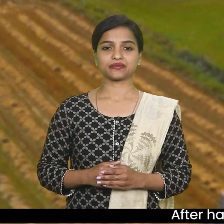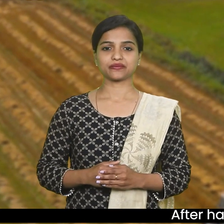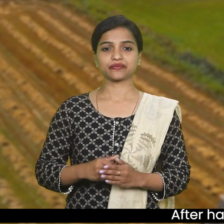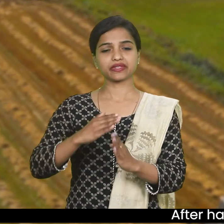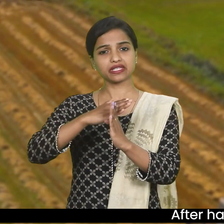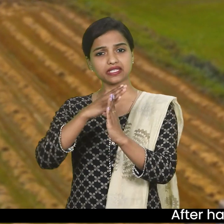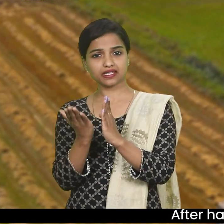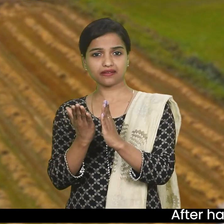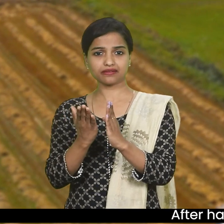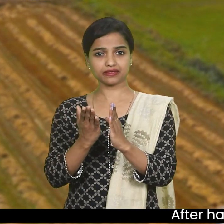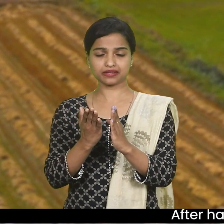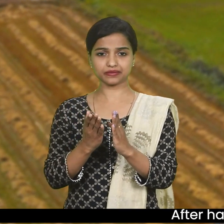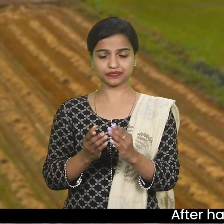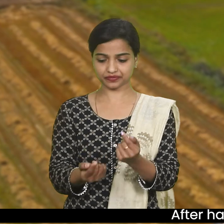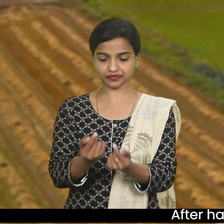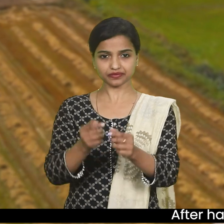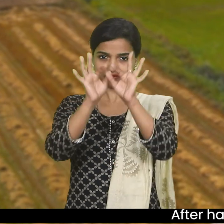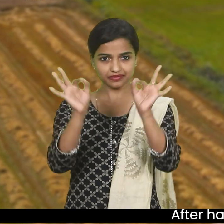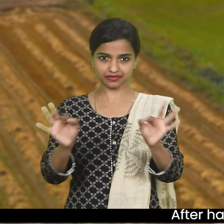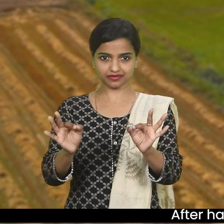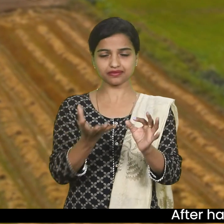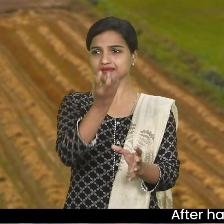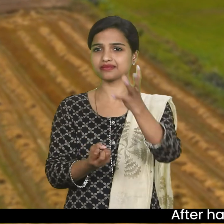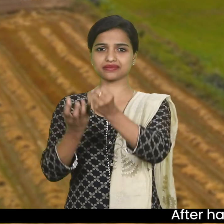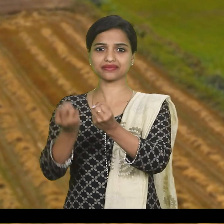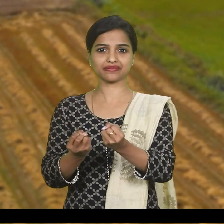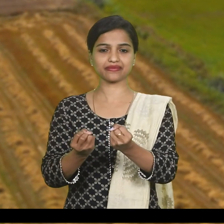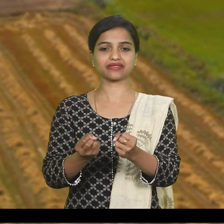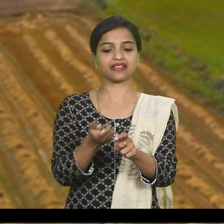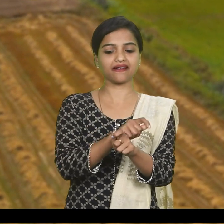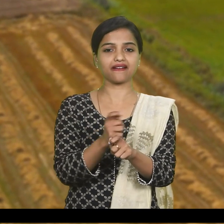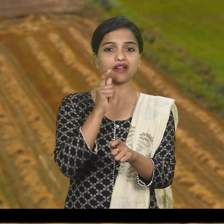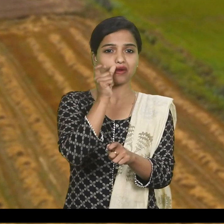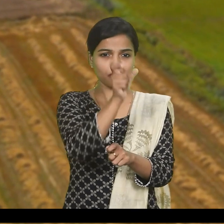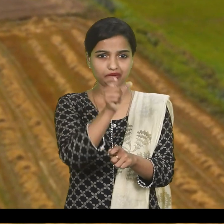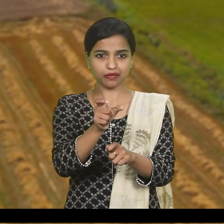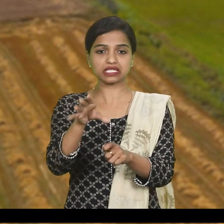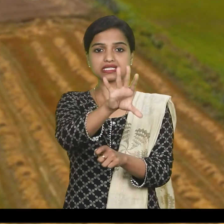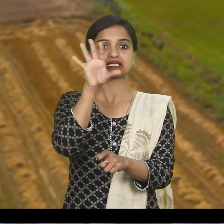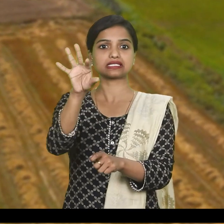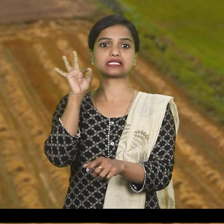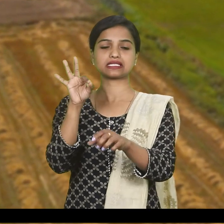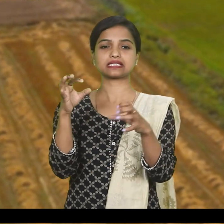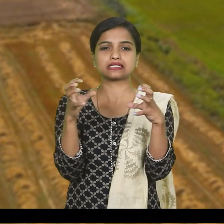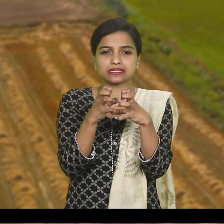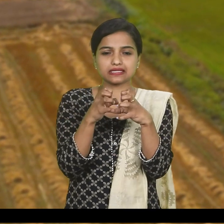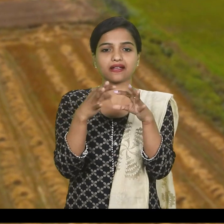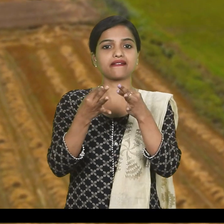After harvesting, the farmers select wrinkle-free,